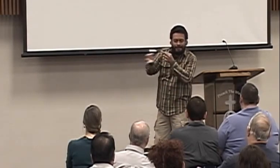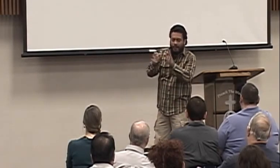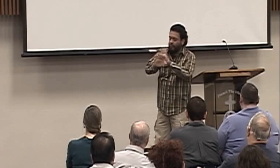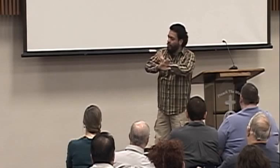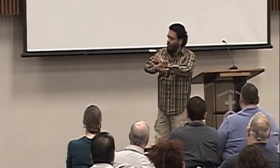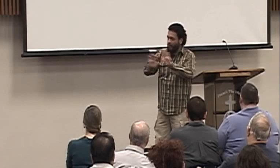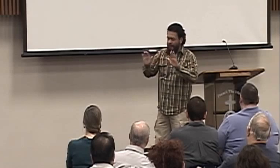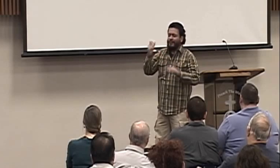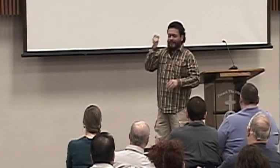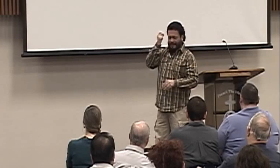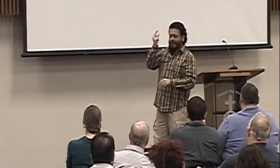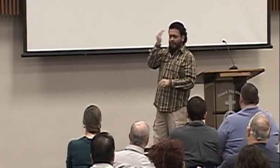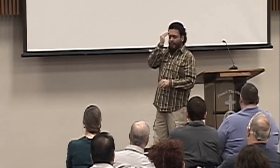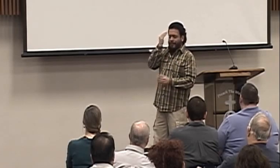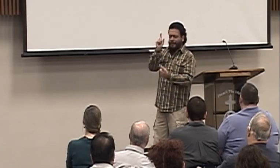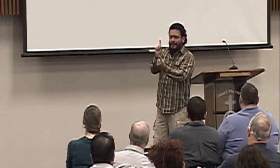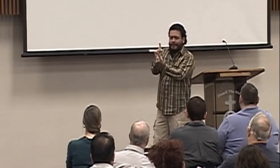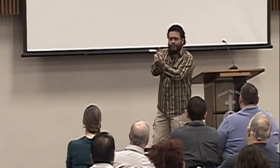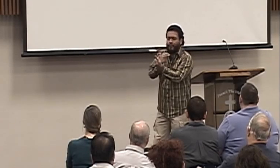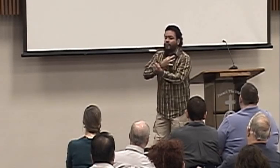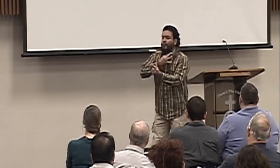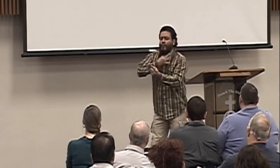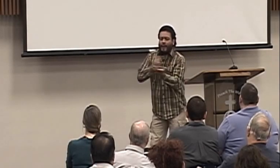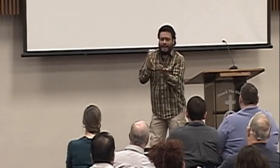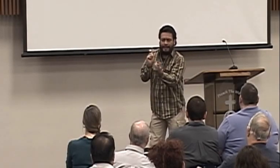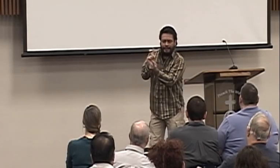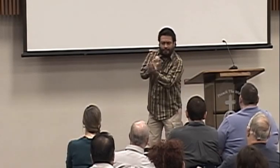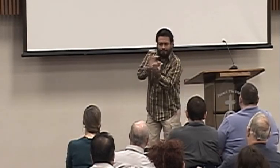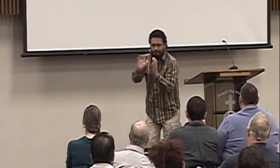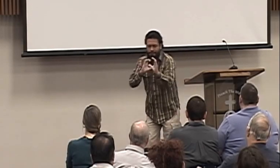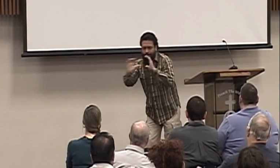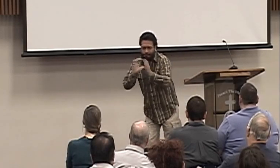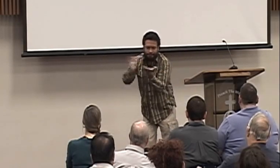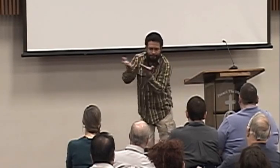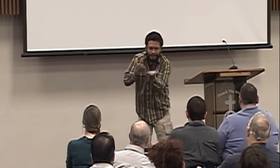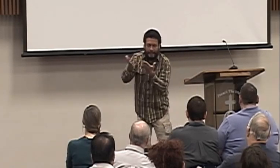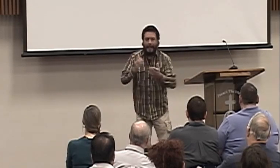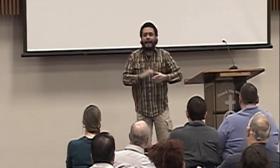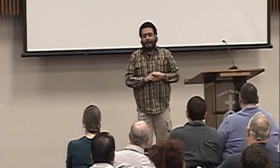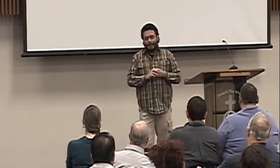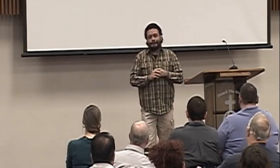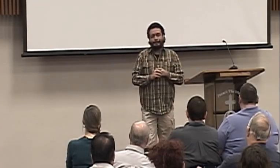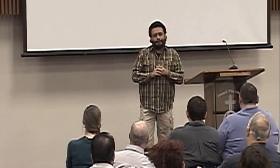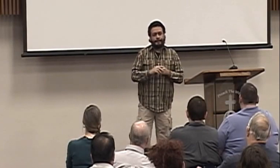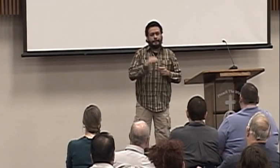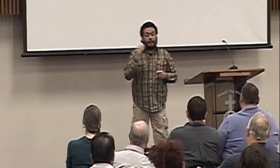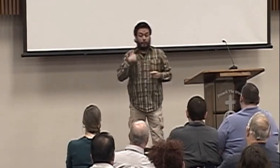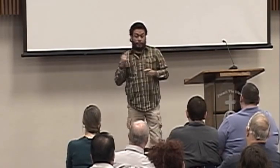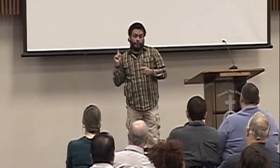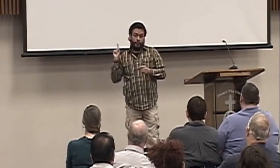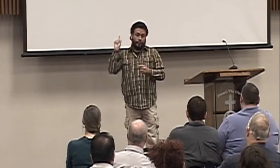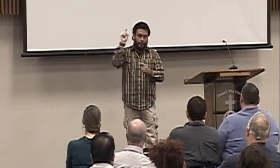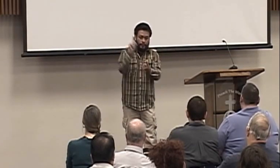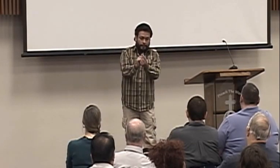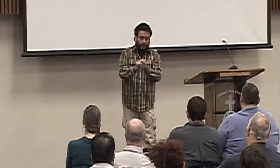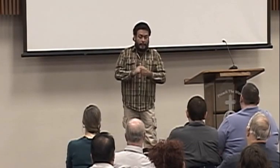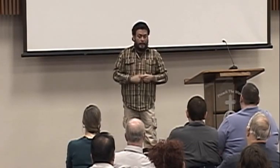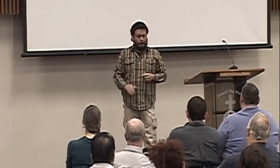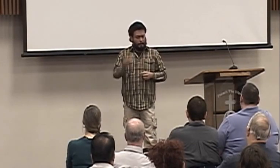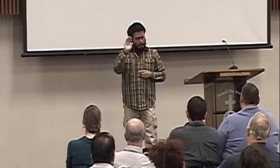understood. Okay. So, but we're curious. We just want to meet the deaf. And so we